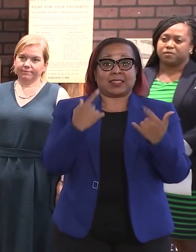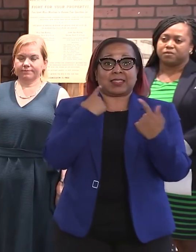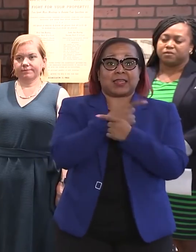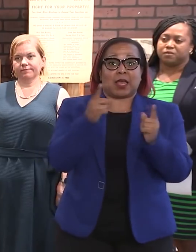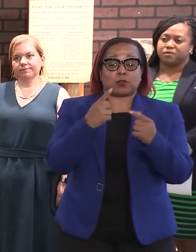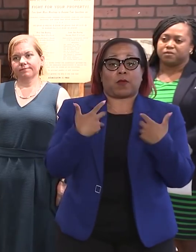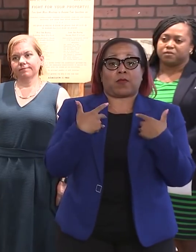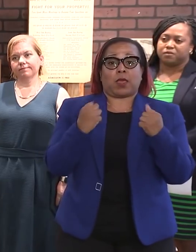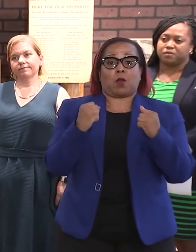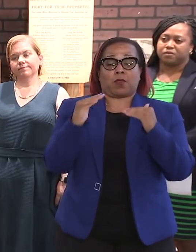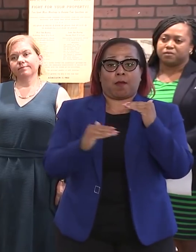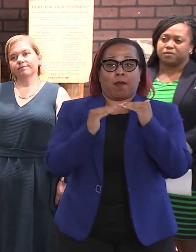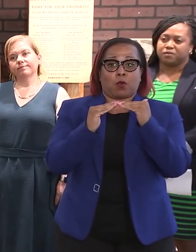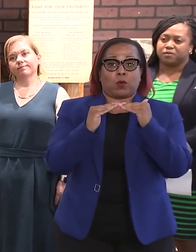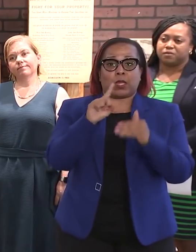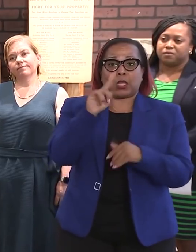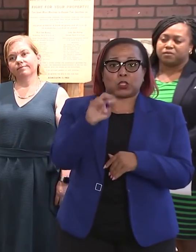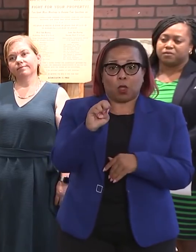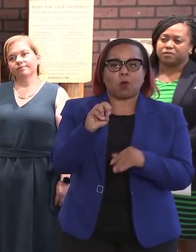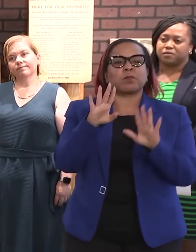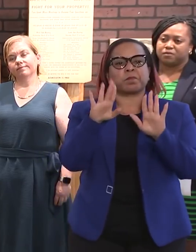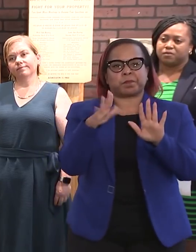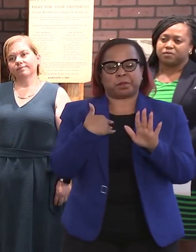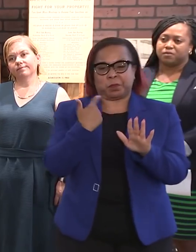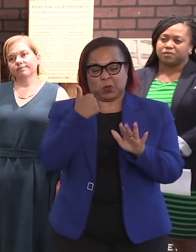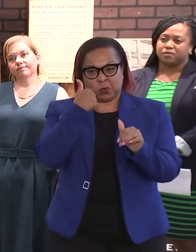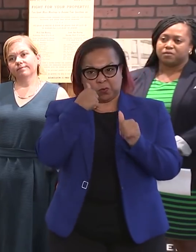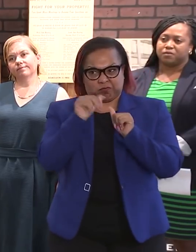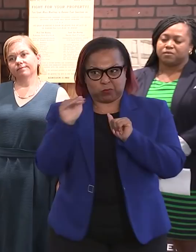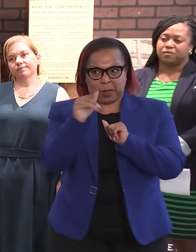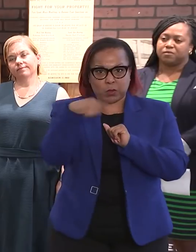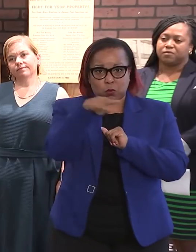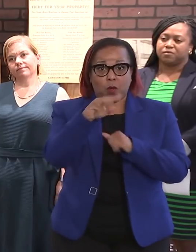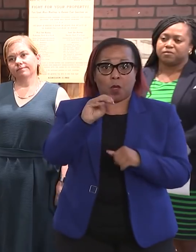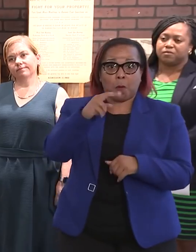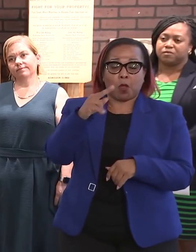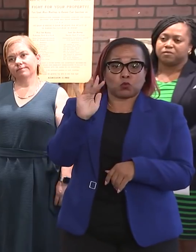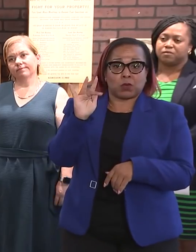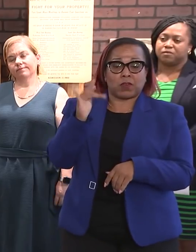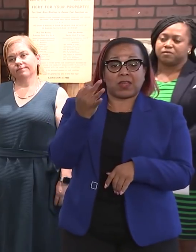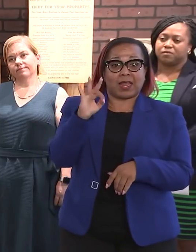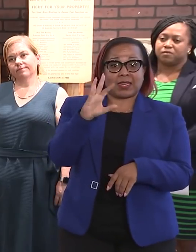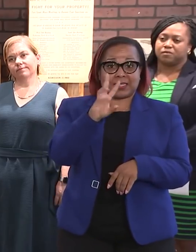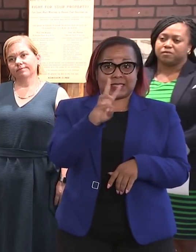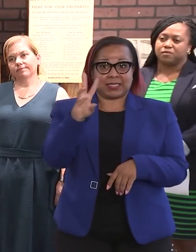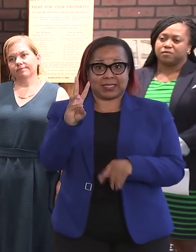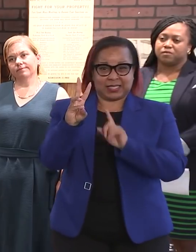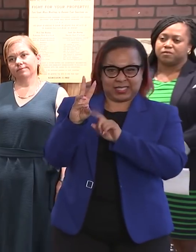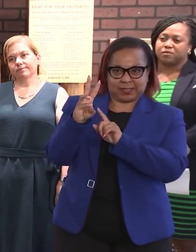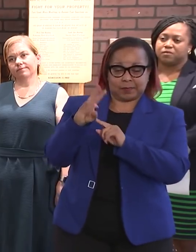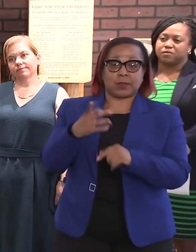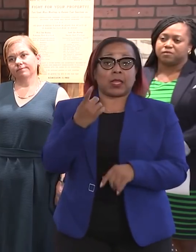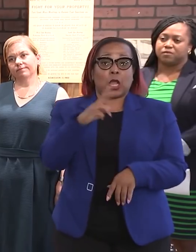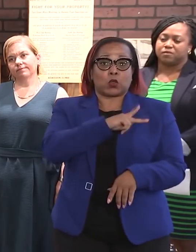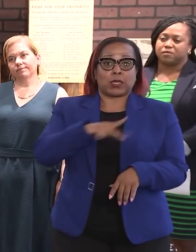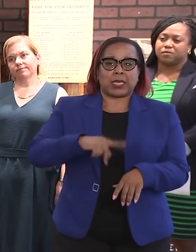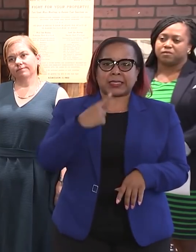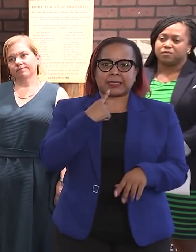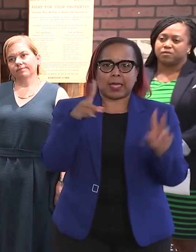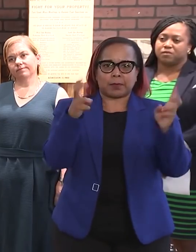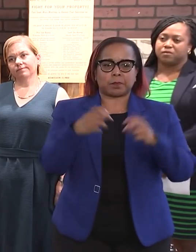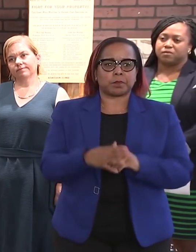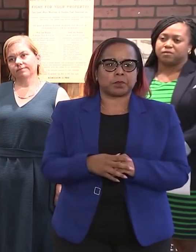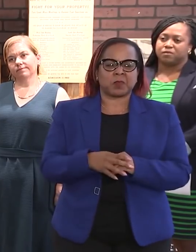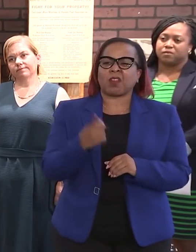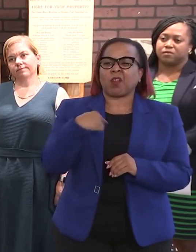announcement of the Health Equity Zones. I'd like to remind you that on March 25th in 1966, Dr. King said,